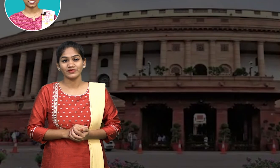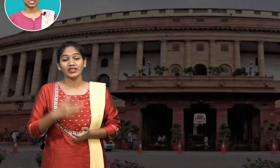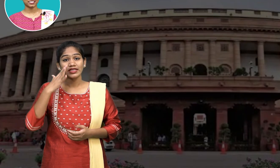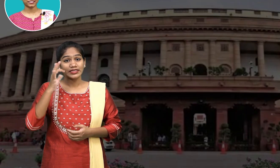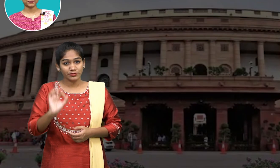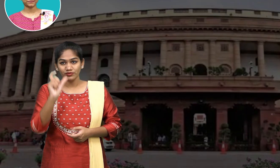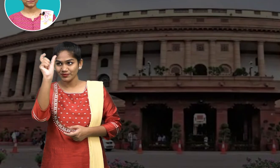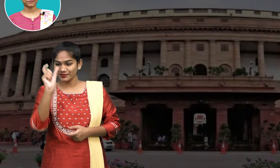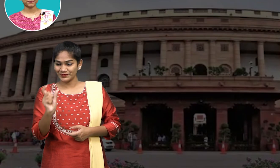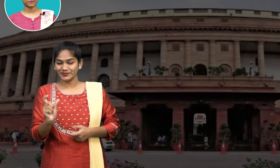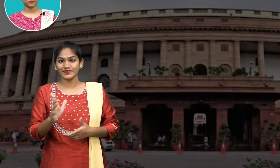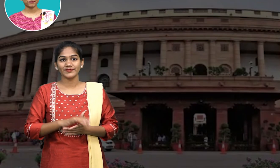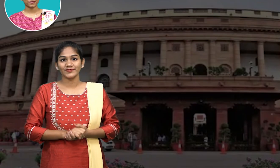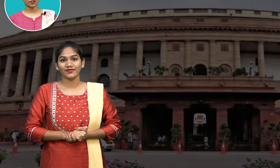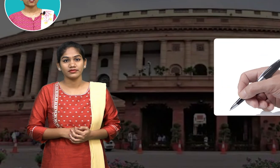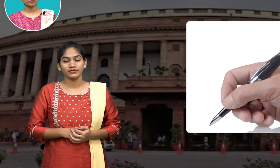Keywords: